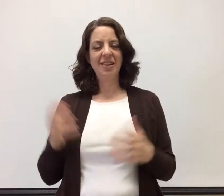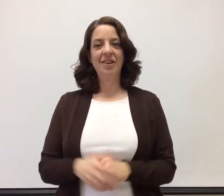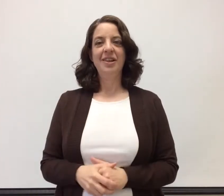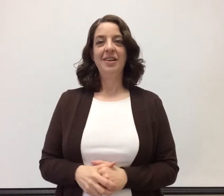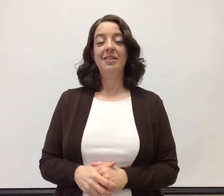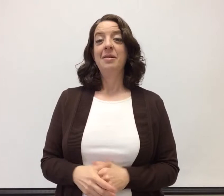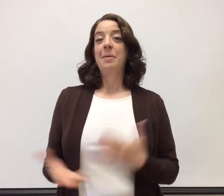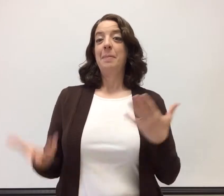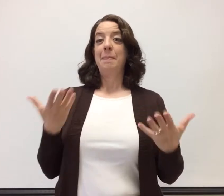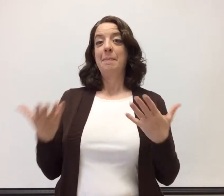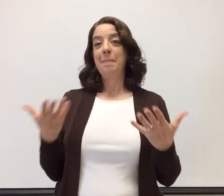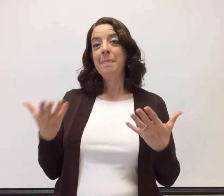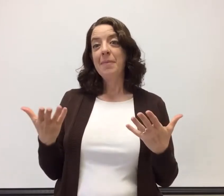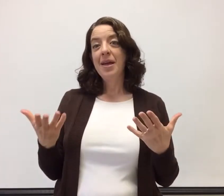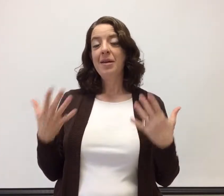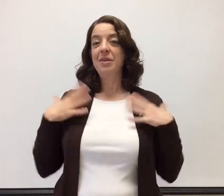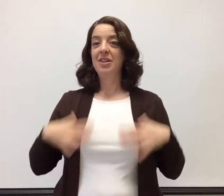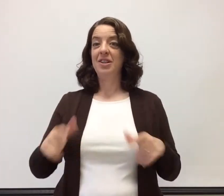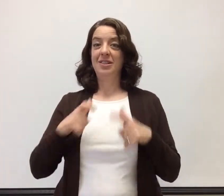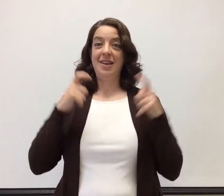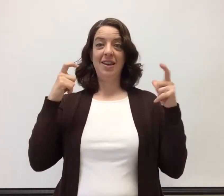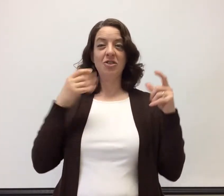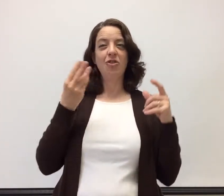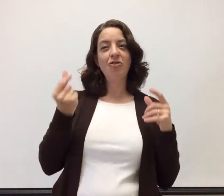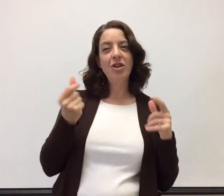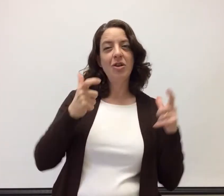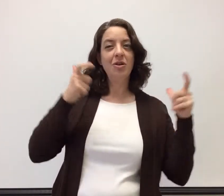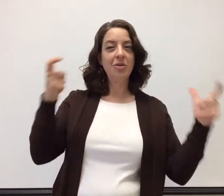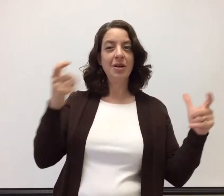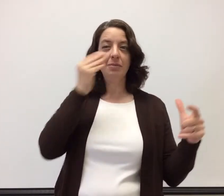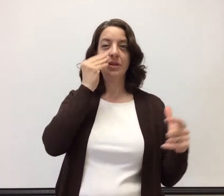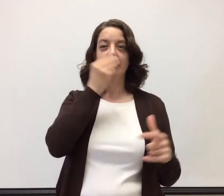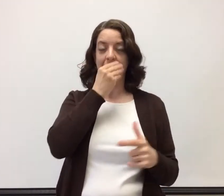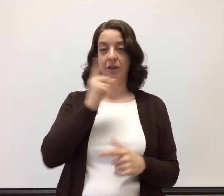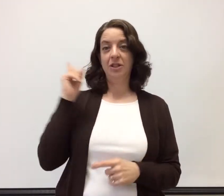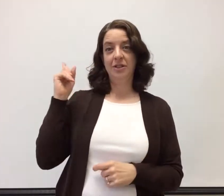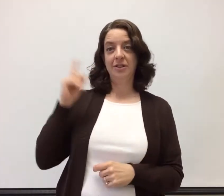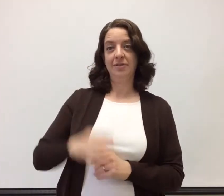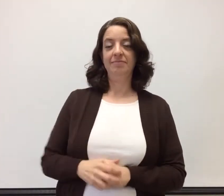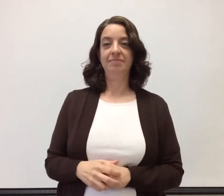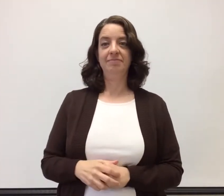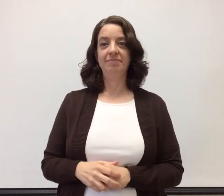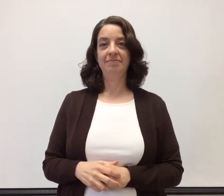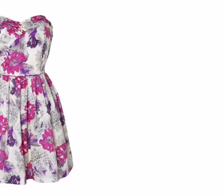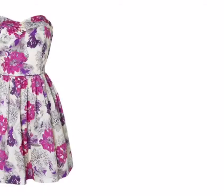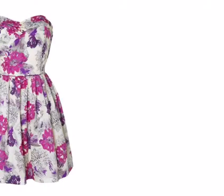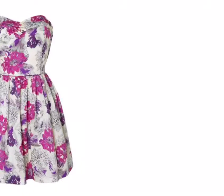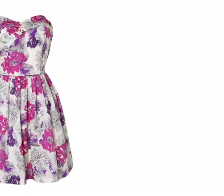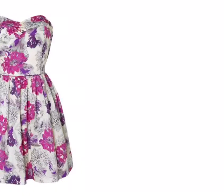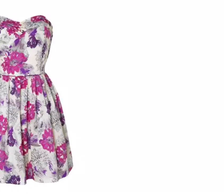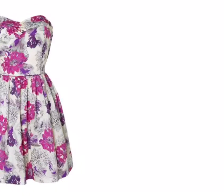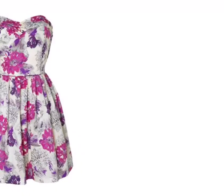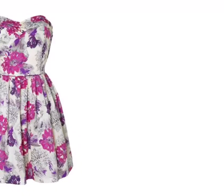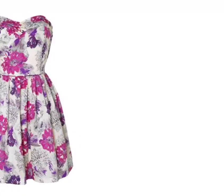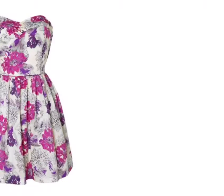But do all floral print dresses look the same? Maybe the dress has a few big flowers on it, like this one.